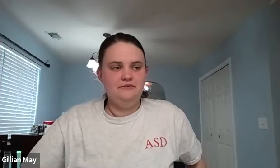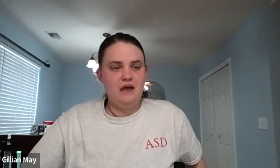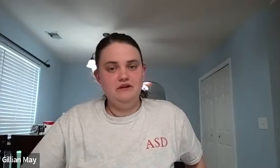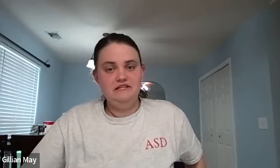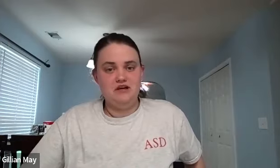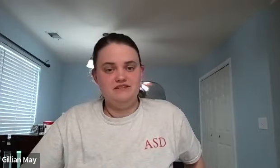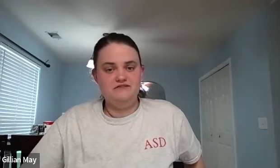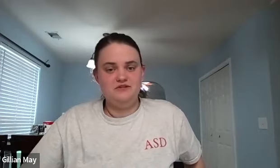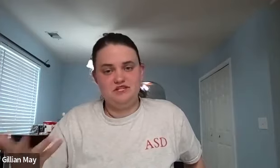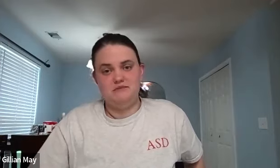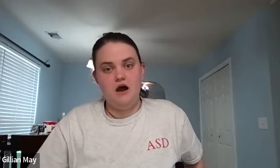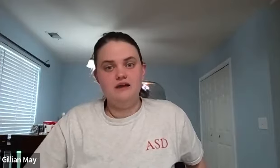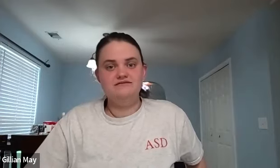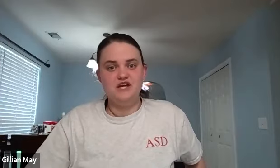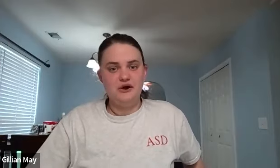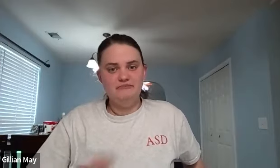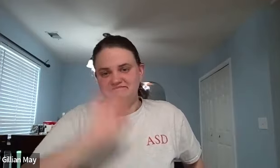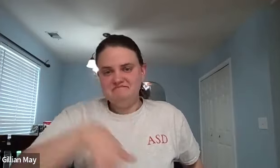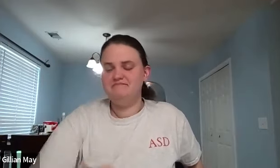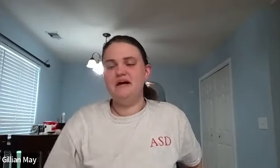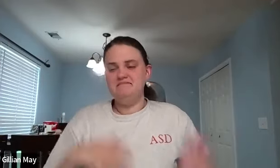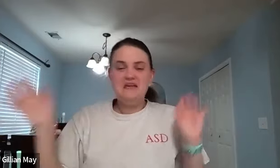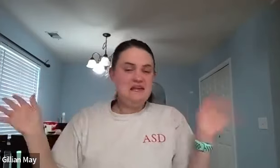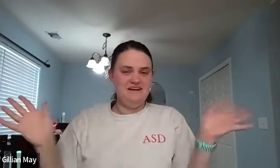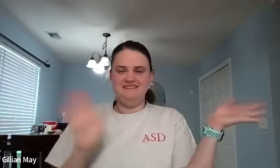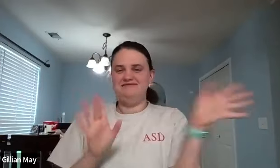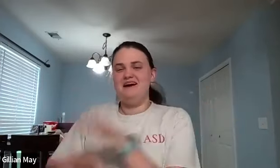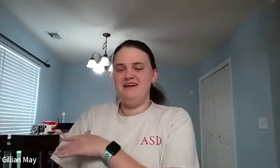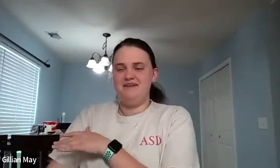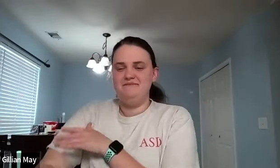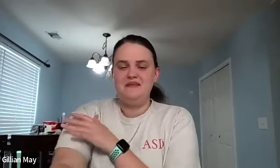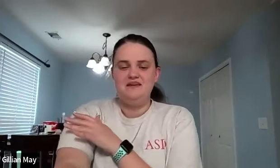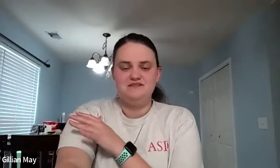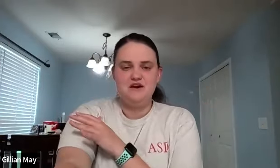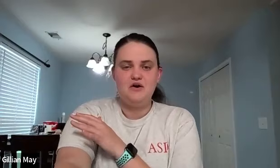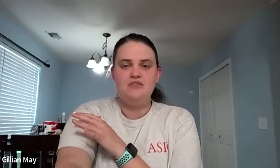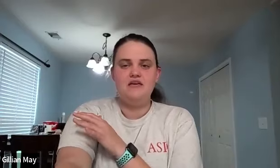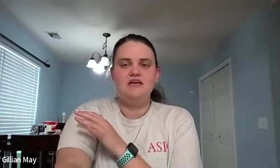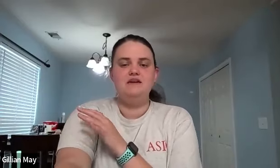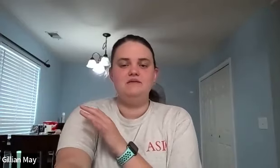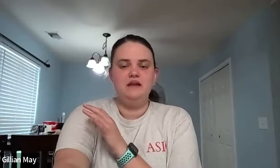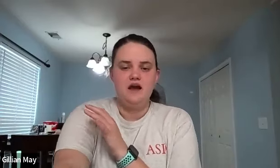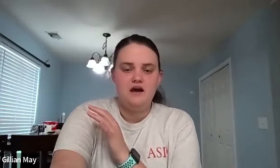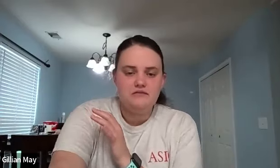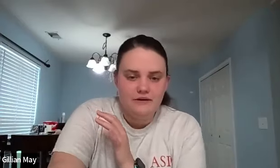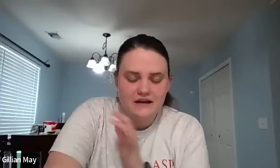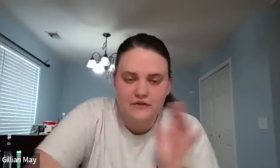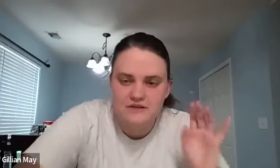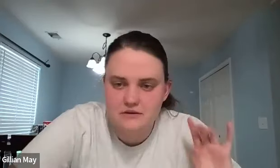I'm really jealous of you as much as I'm not. So, but anyways, okay. So then we have, oh wait, there was a